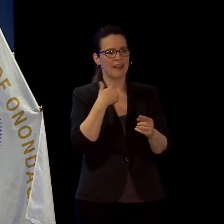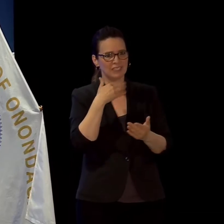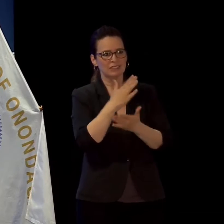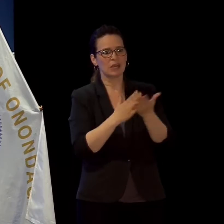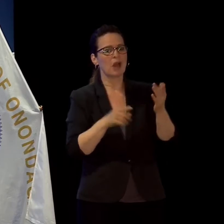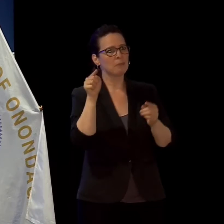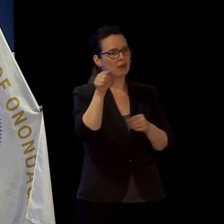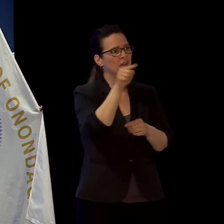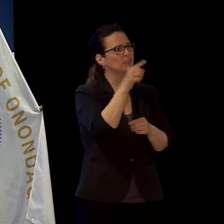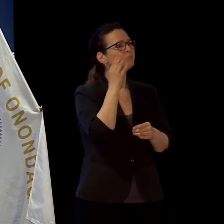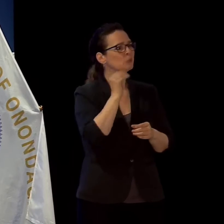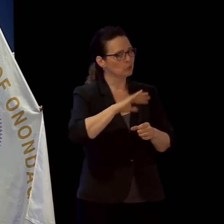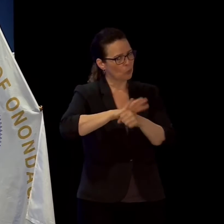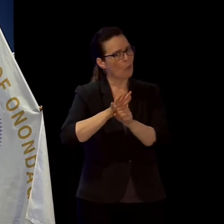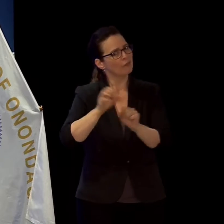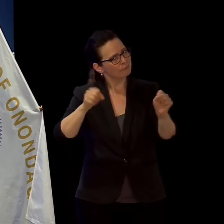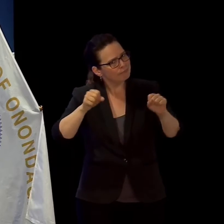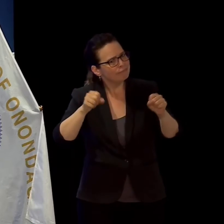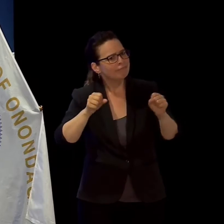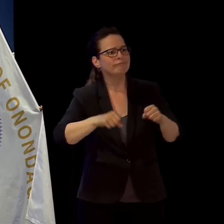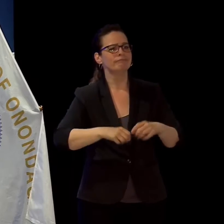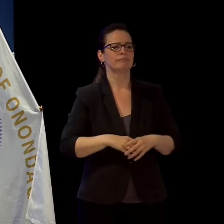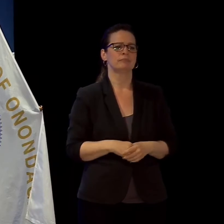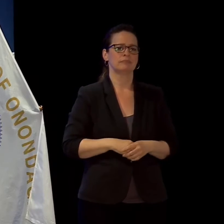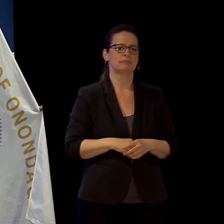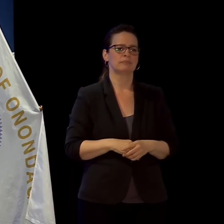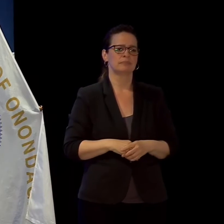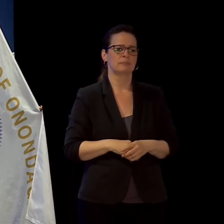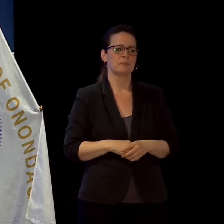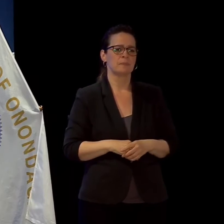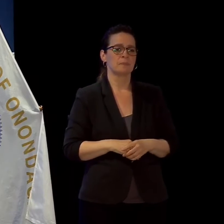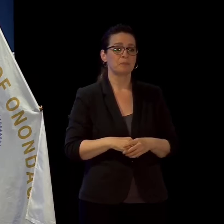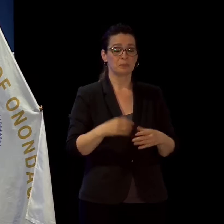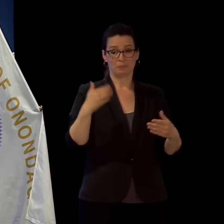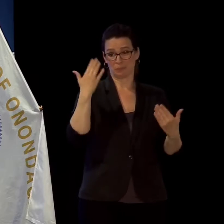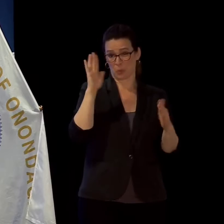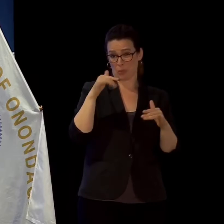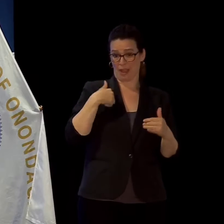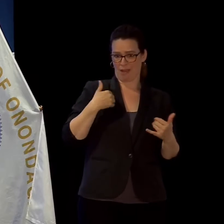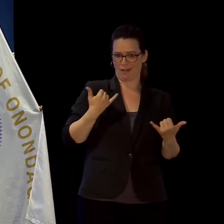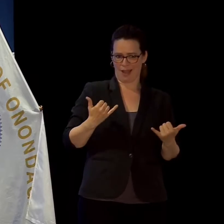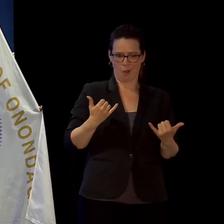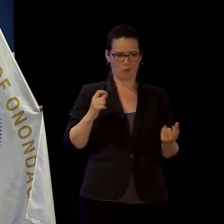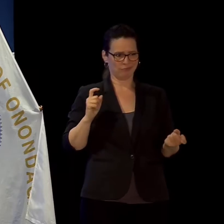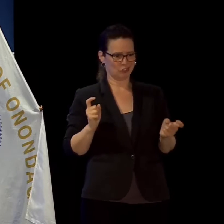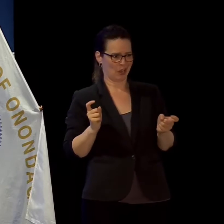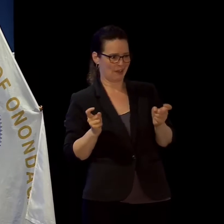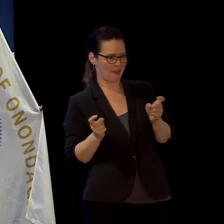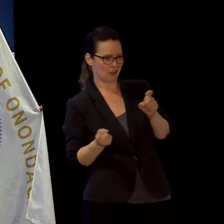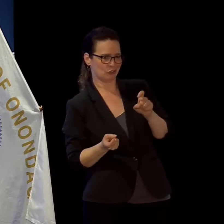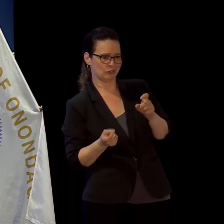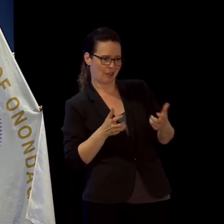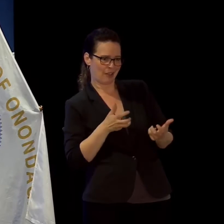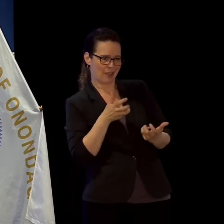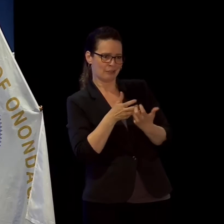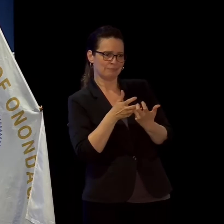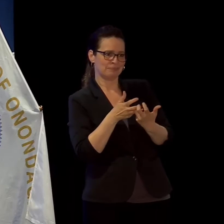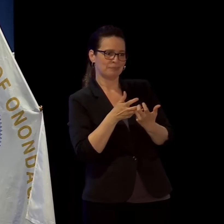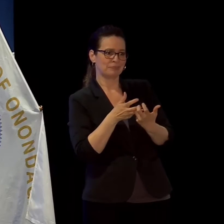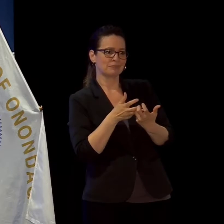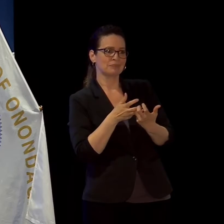as long as it's here. What's changed now compared to when schools started is the adults have been